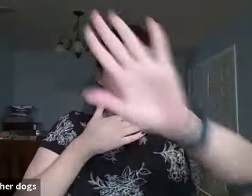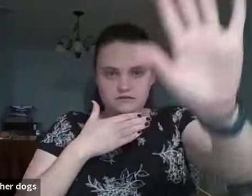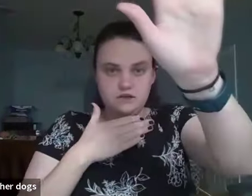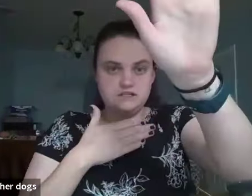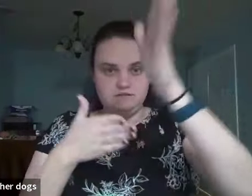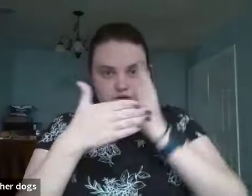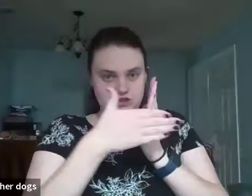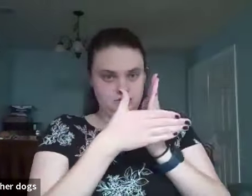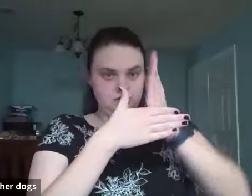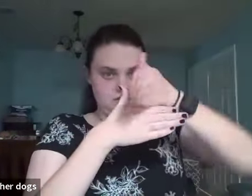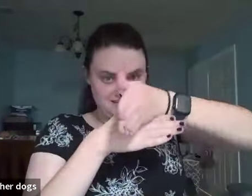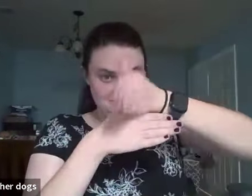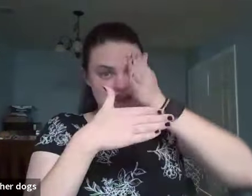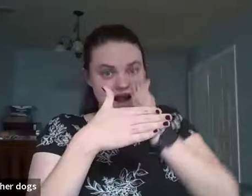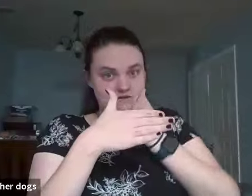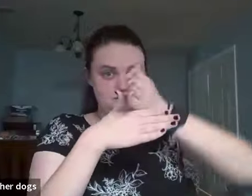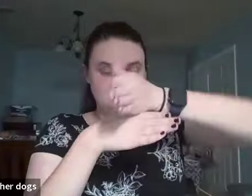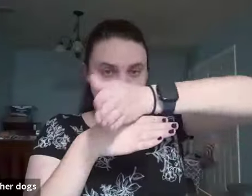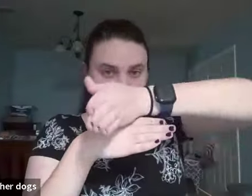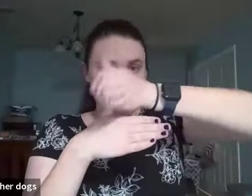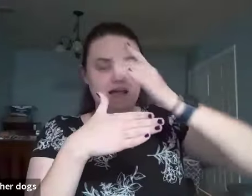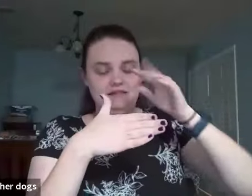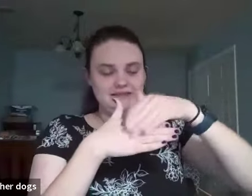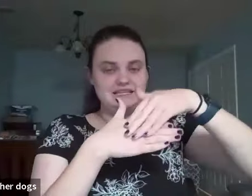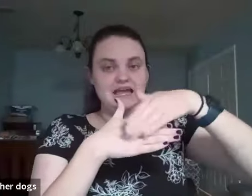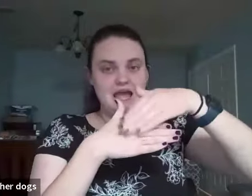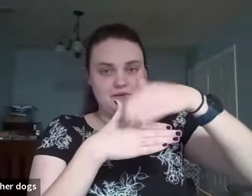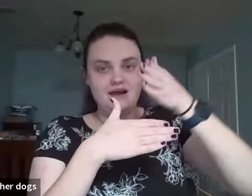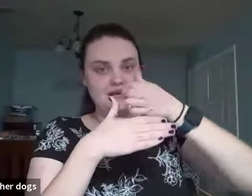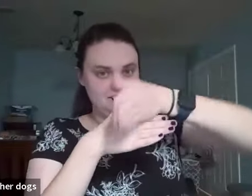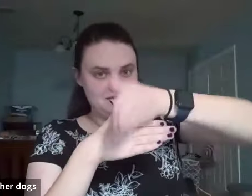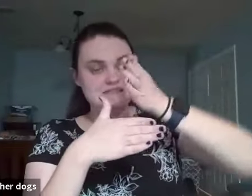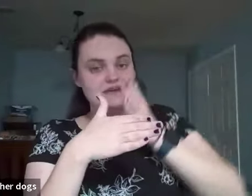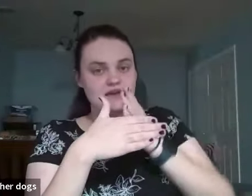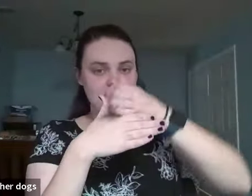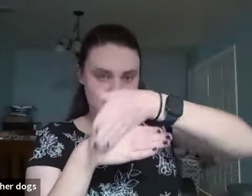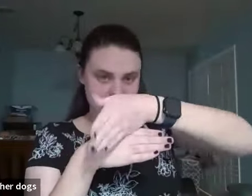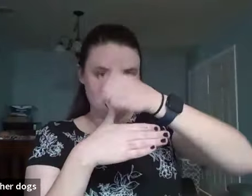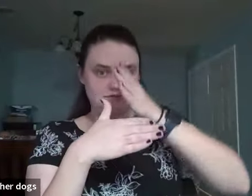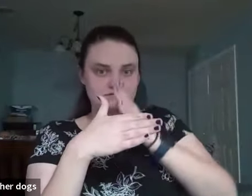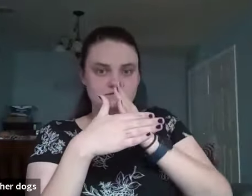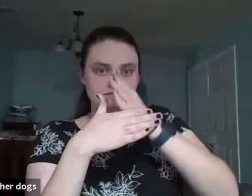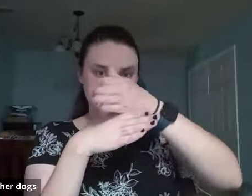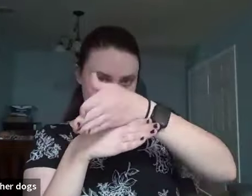anything in the front is the future. So it's going to be after, it's going to be behind, at least behind this. After,